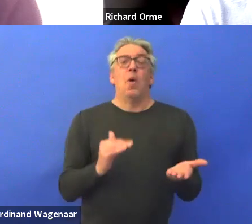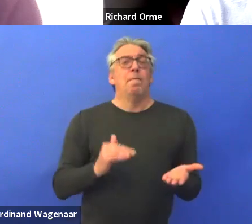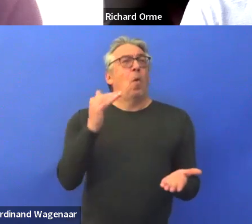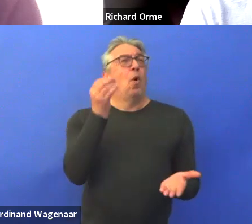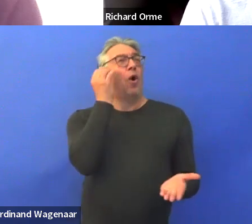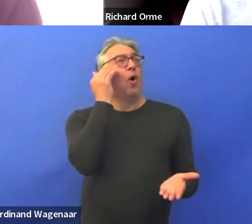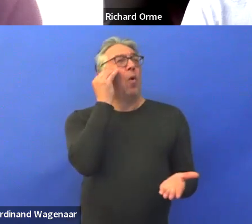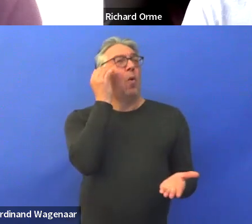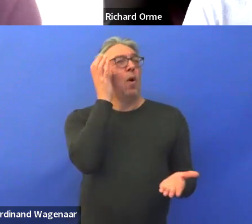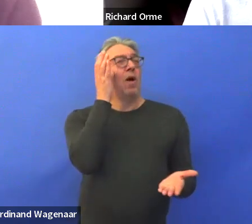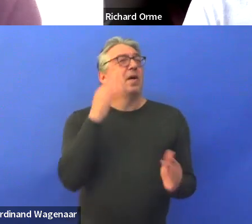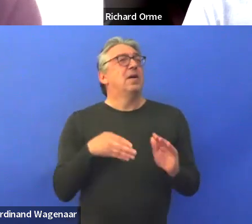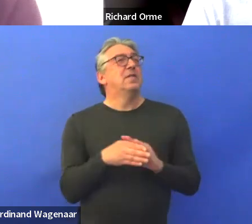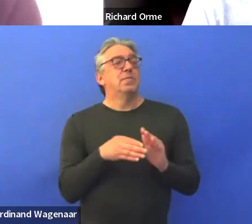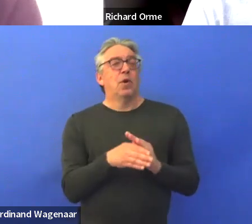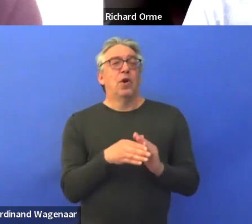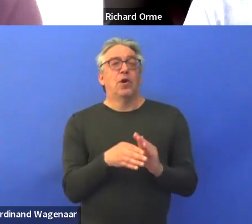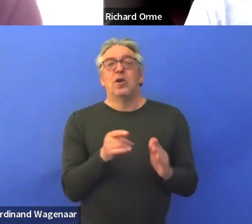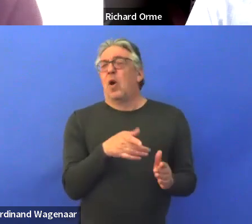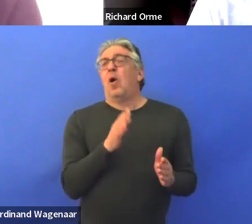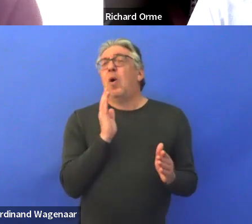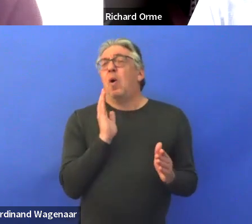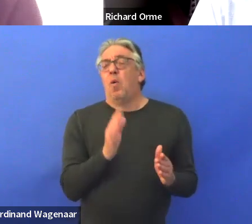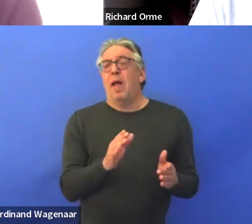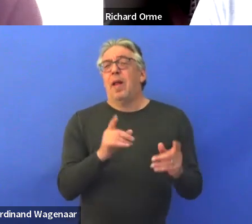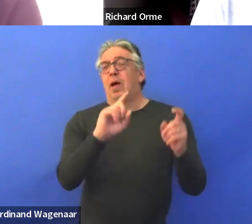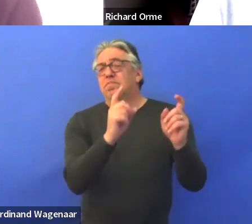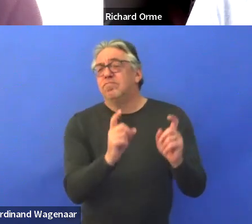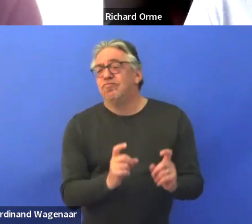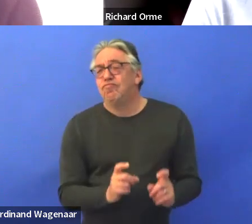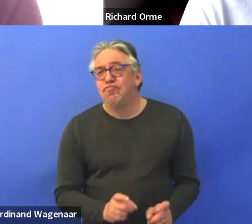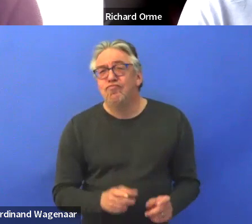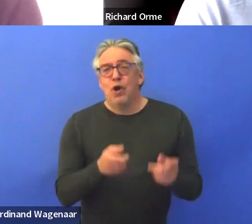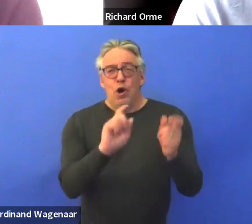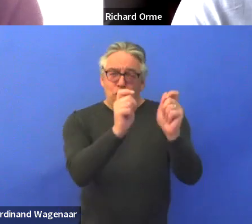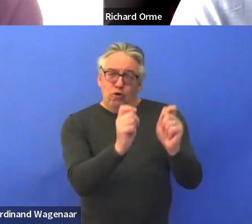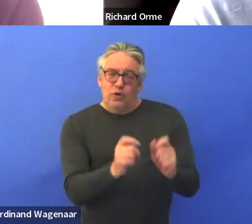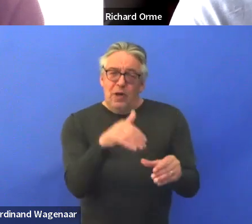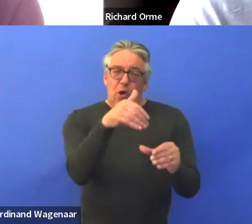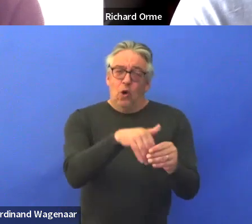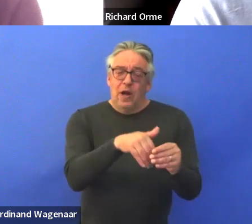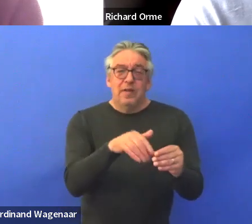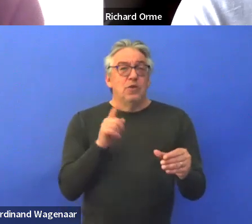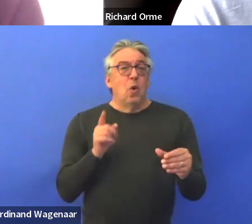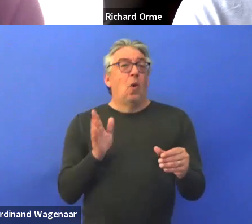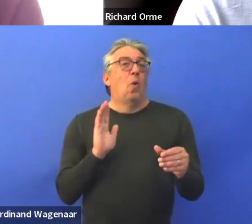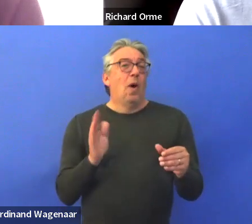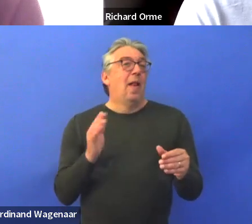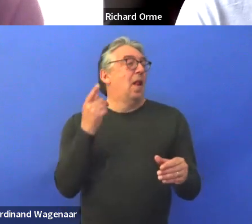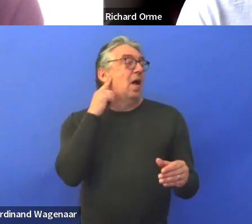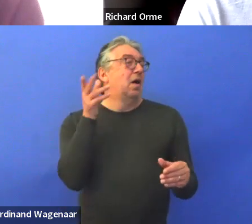the way that they include some of the editorial content so it reads aloud better, for example. Yeah, and try to make the